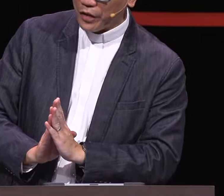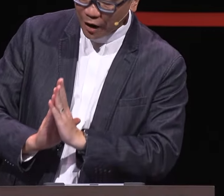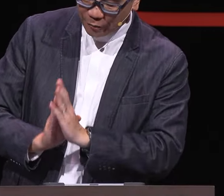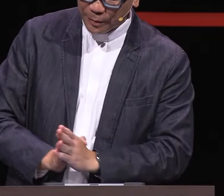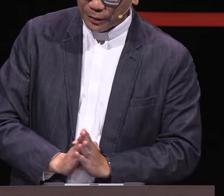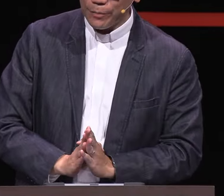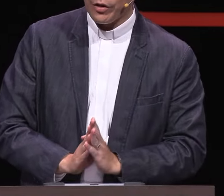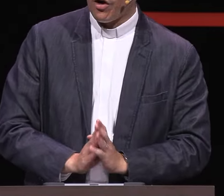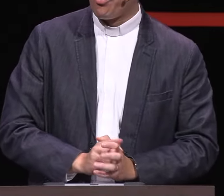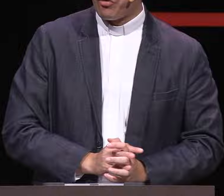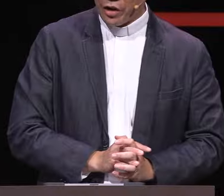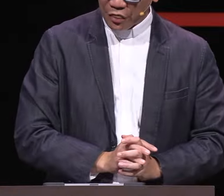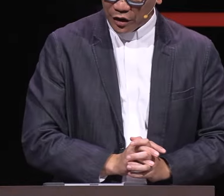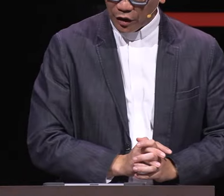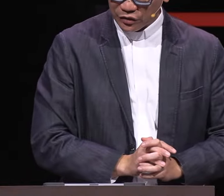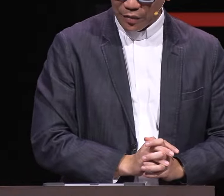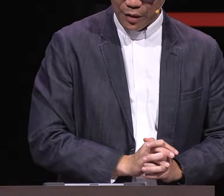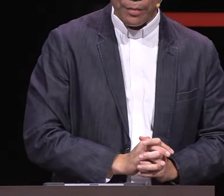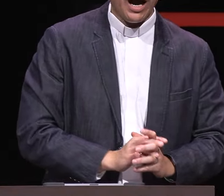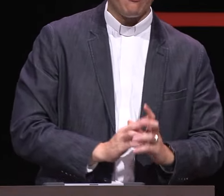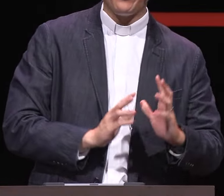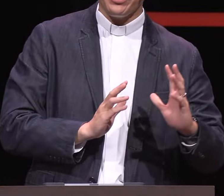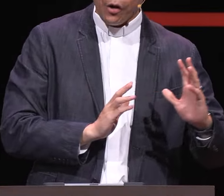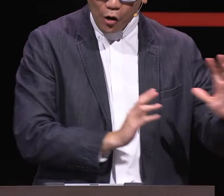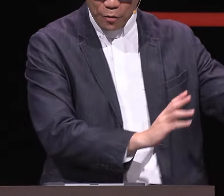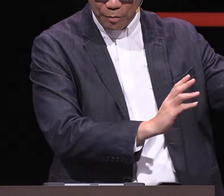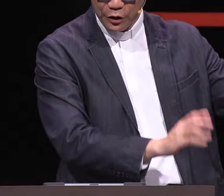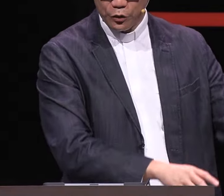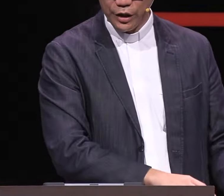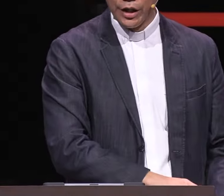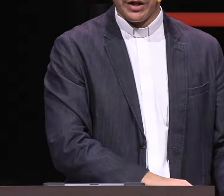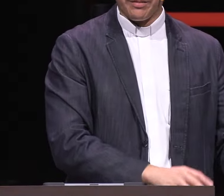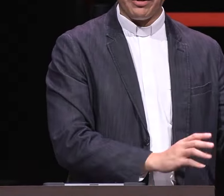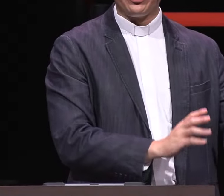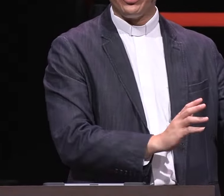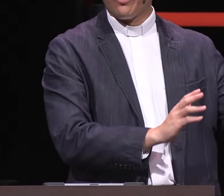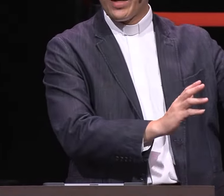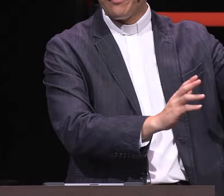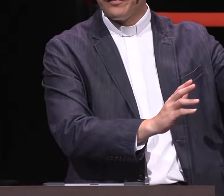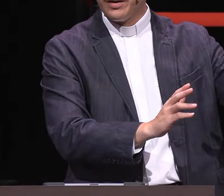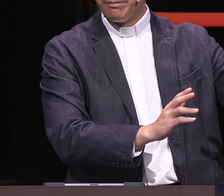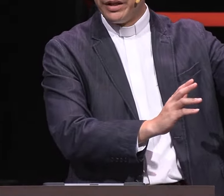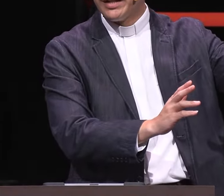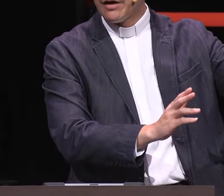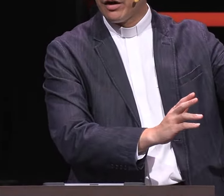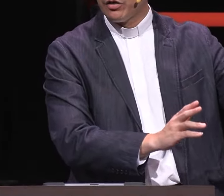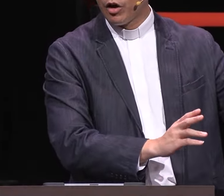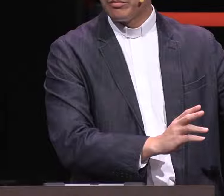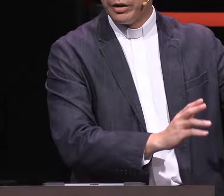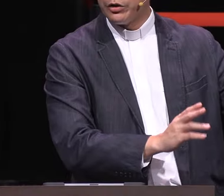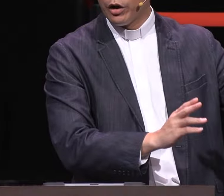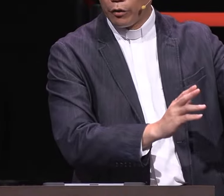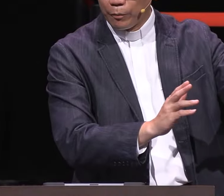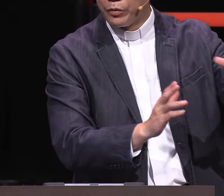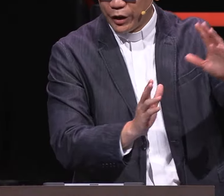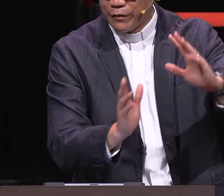Deaf People on 23rd of September. Our very own ministry, the Ministry of Deaf, MinDeaf, not Ministry of